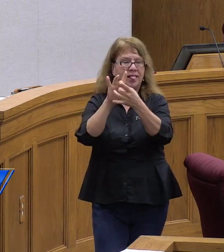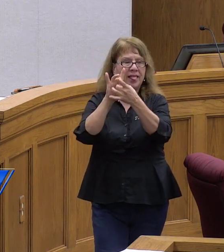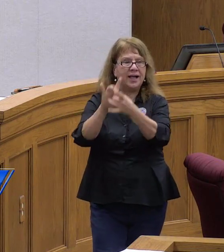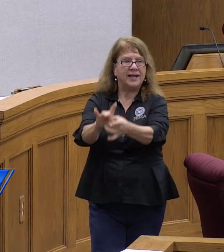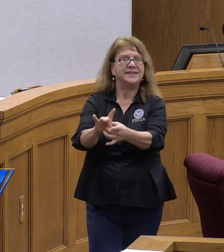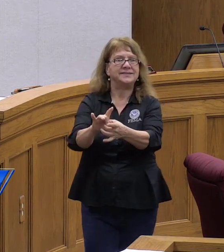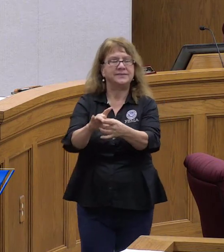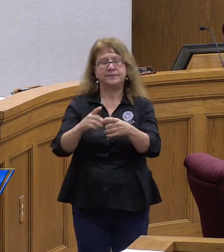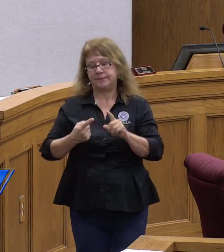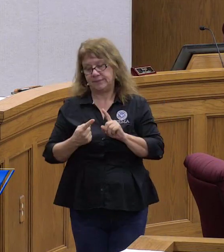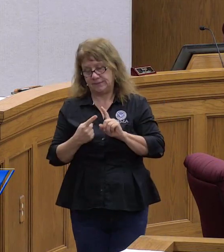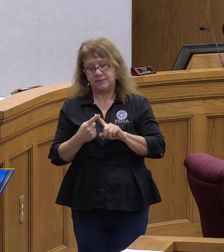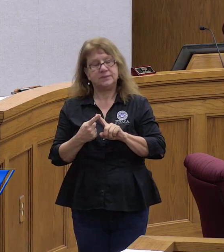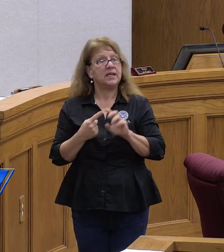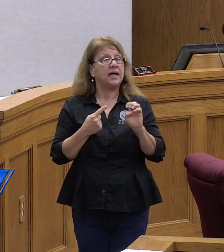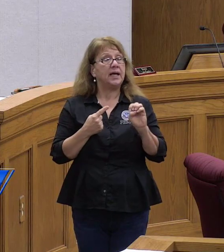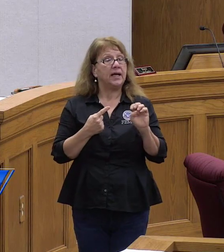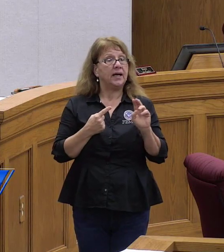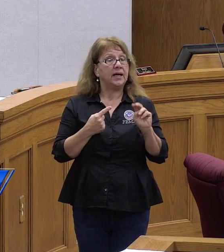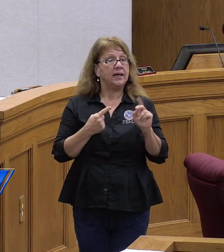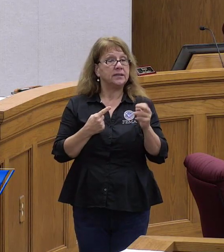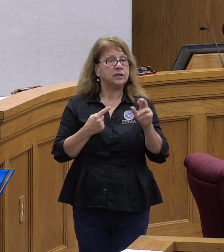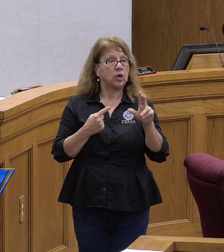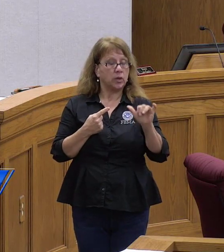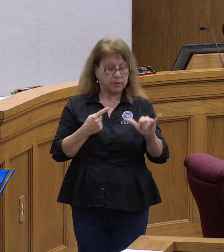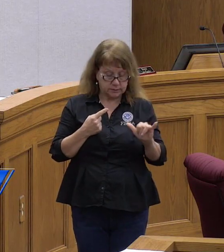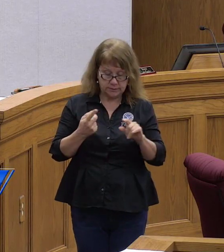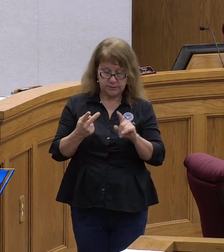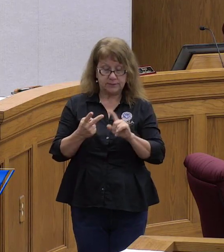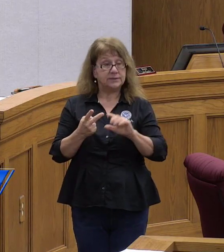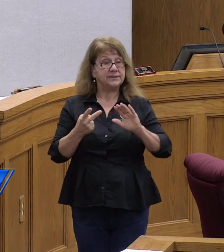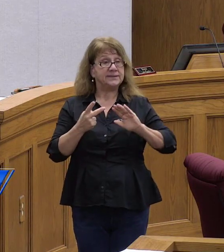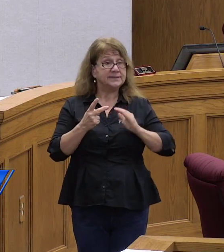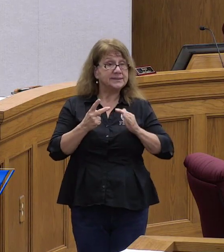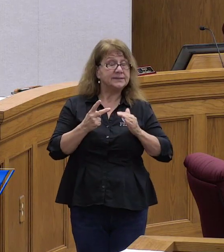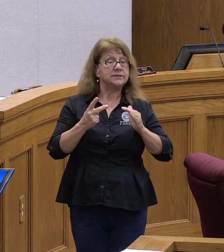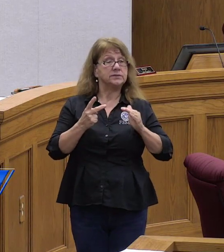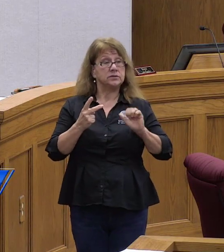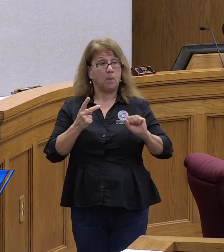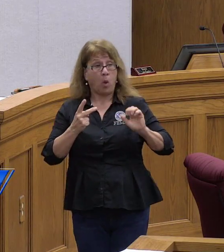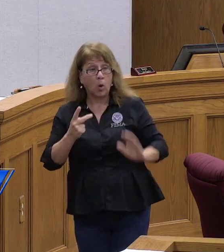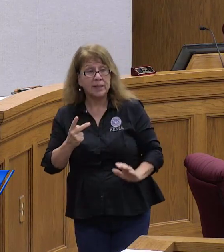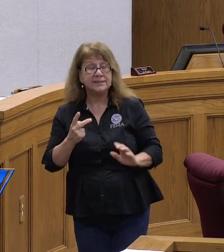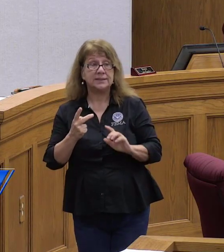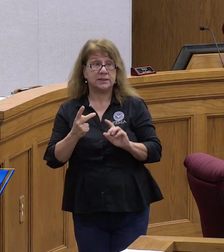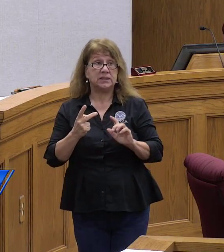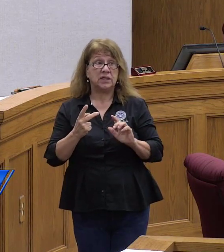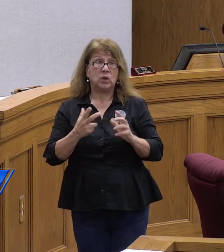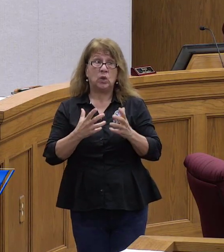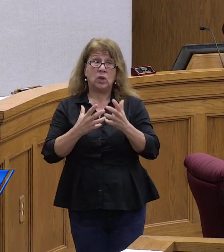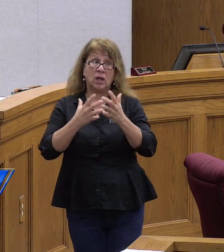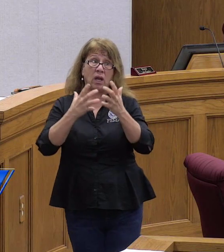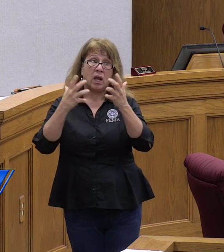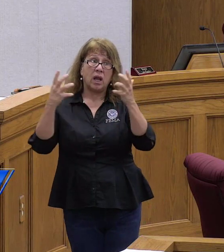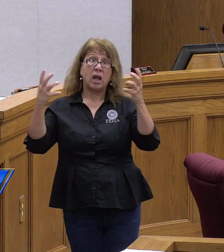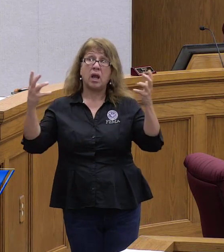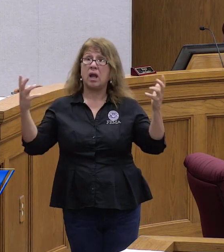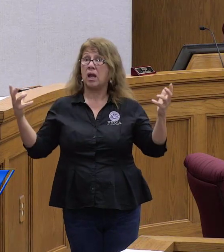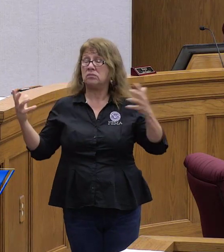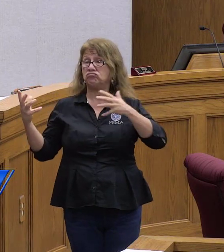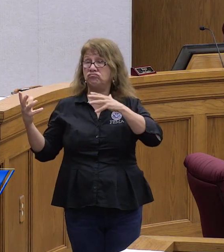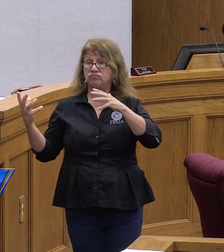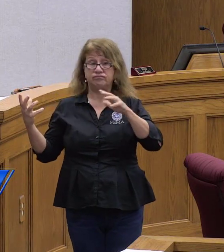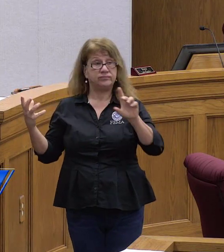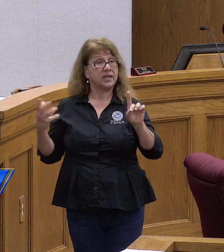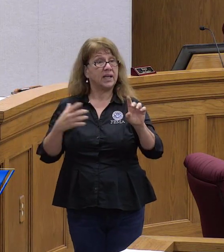Entergy. I've used it in reference to the actions of city employees. And with the amount of debris that was